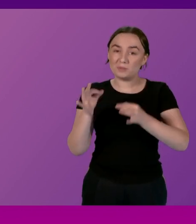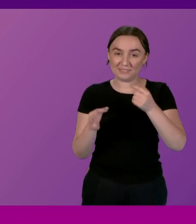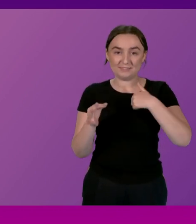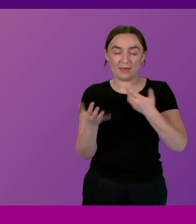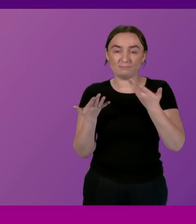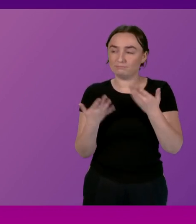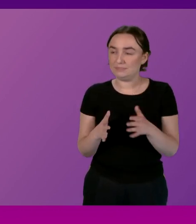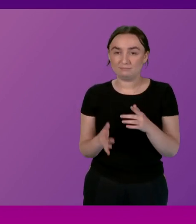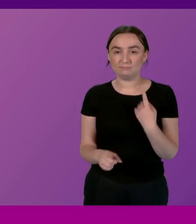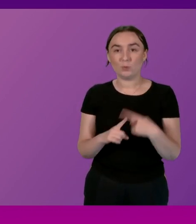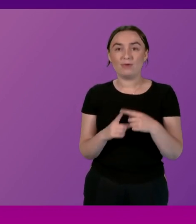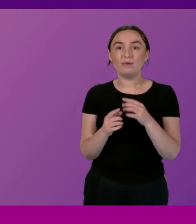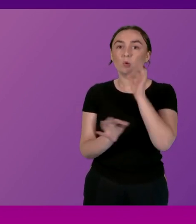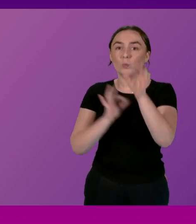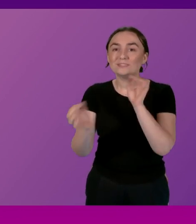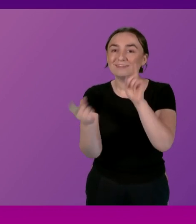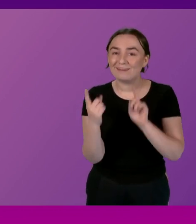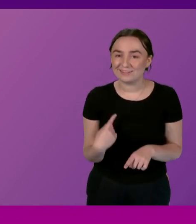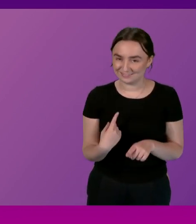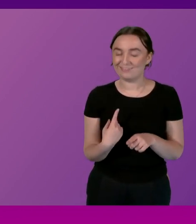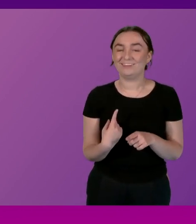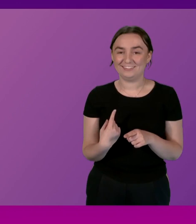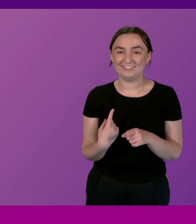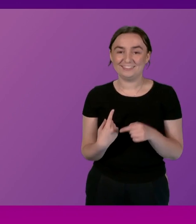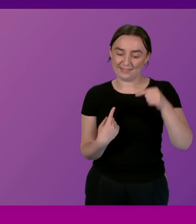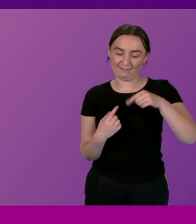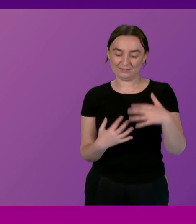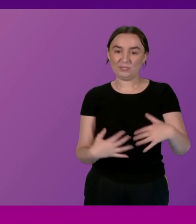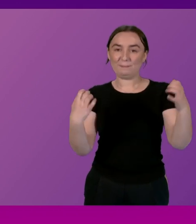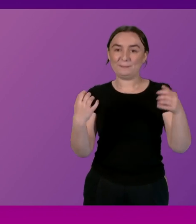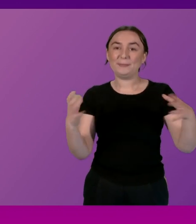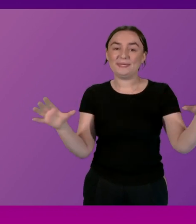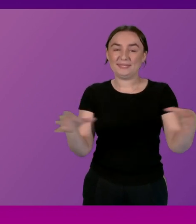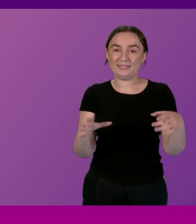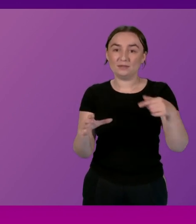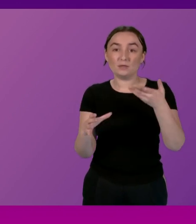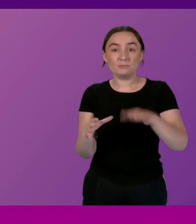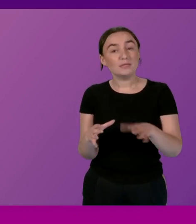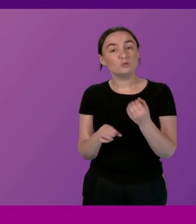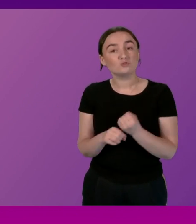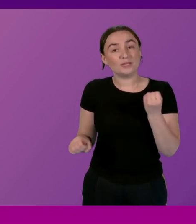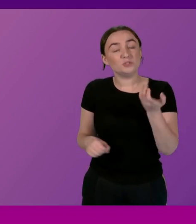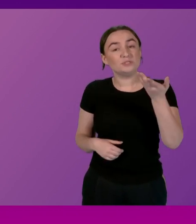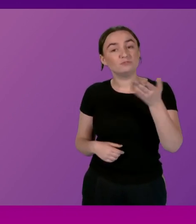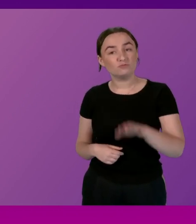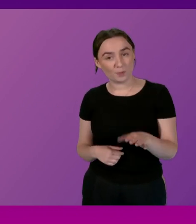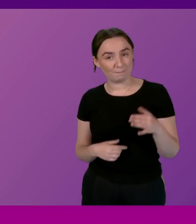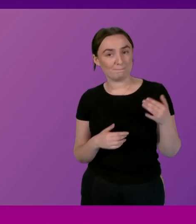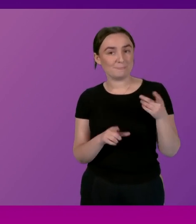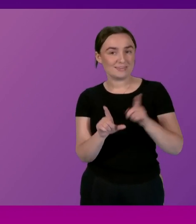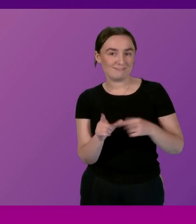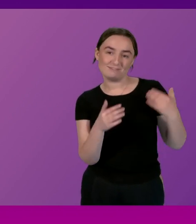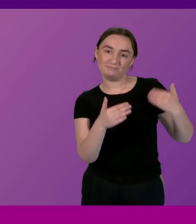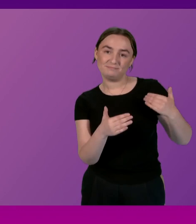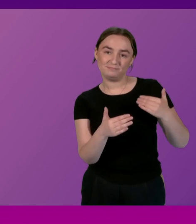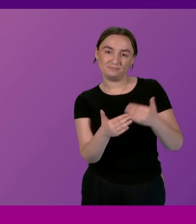session in the chamber with Gustavo Dudamel and we had the El Sistema graduates from the number of years and all the El